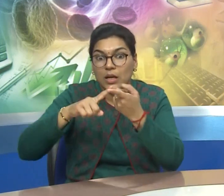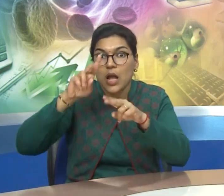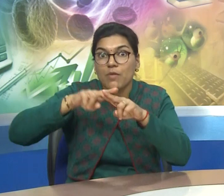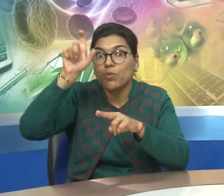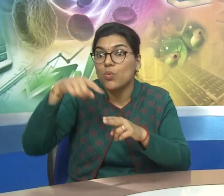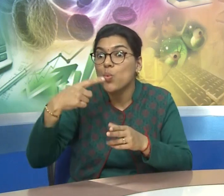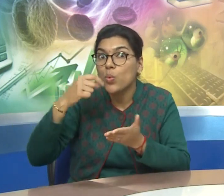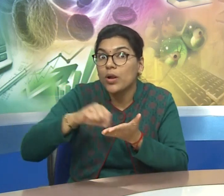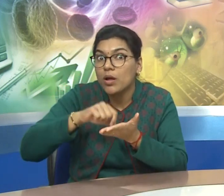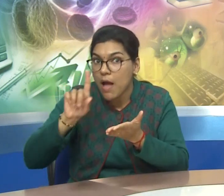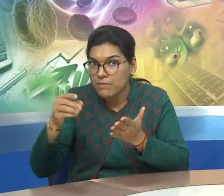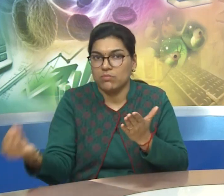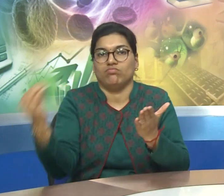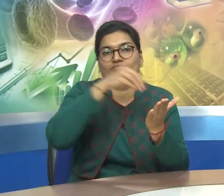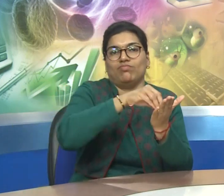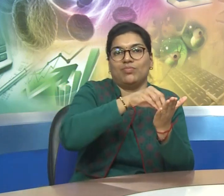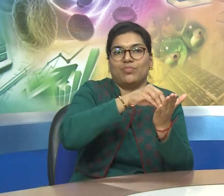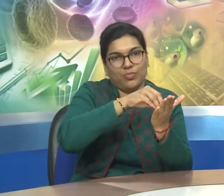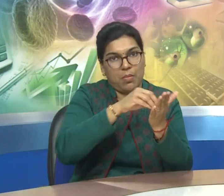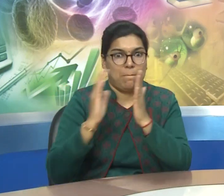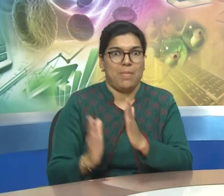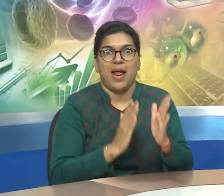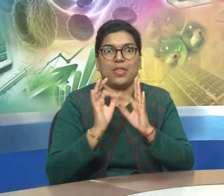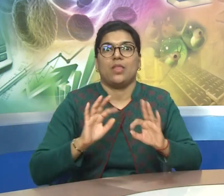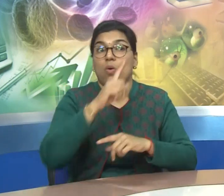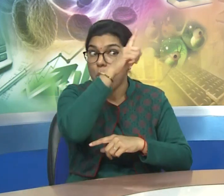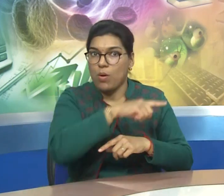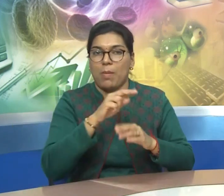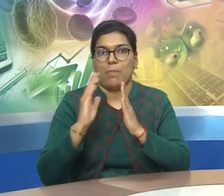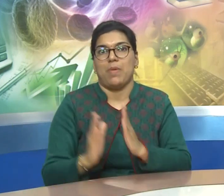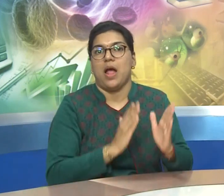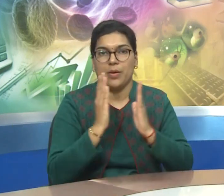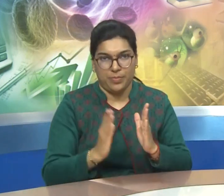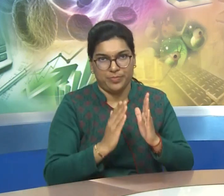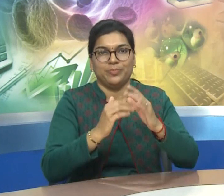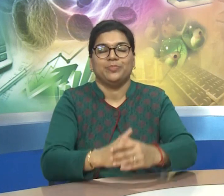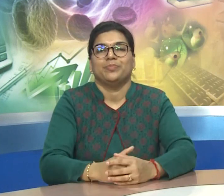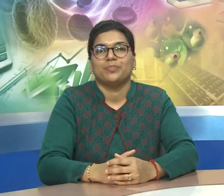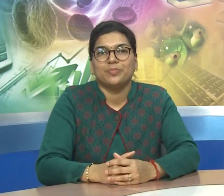Point 4. Preparation of reference entries, if any.